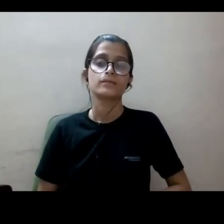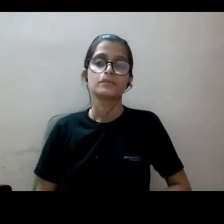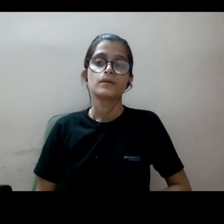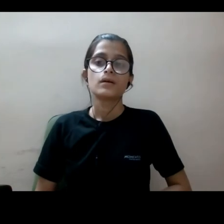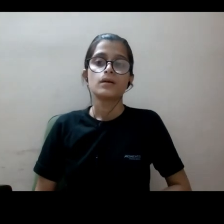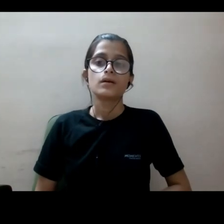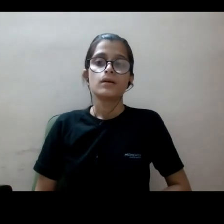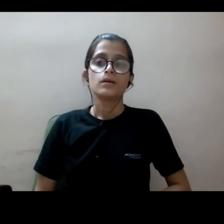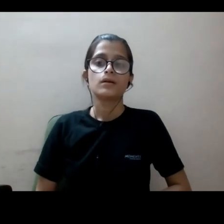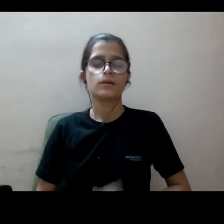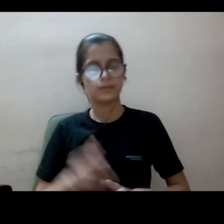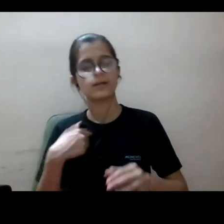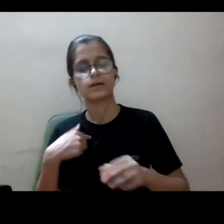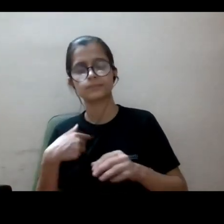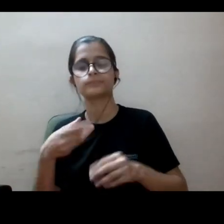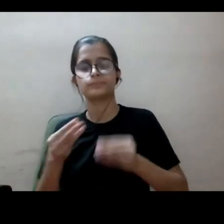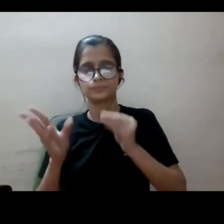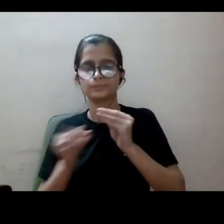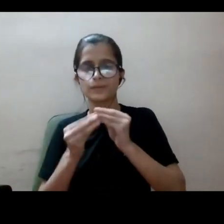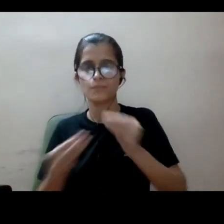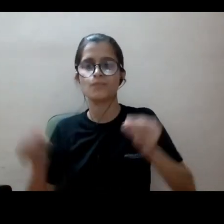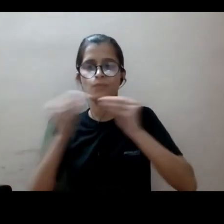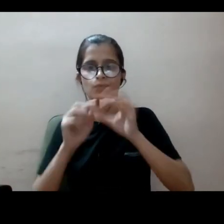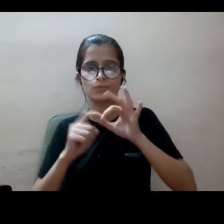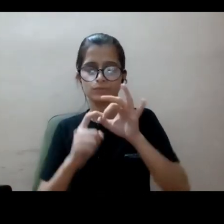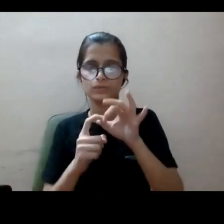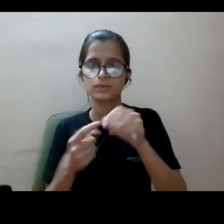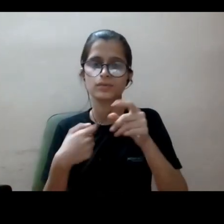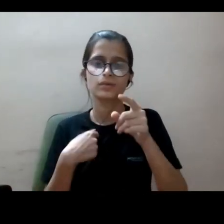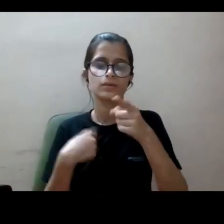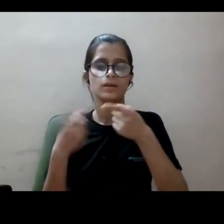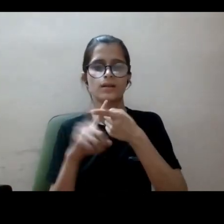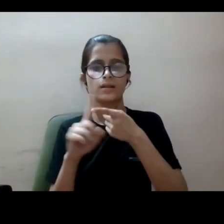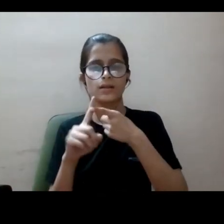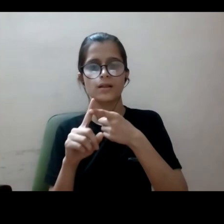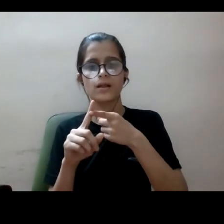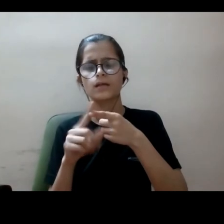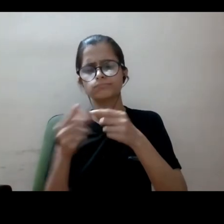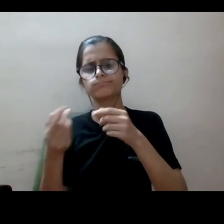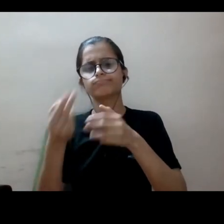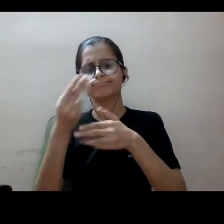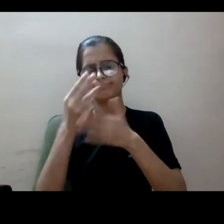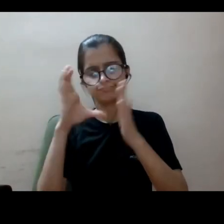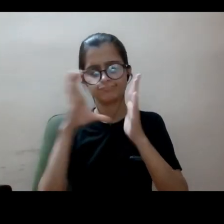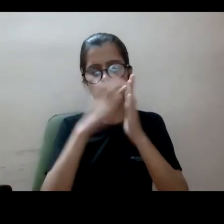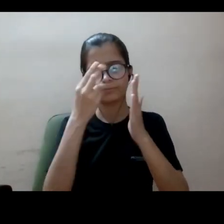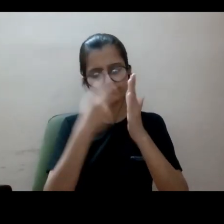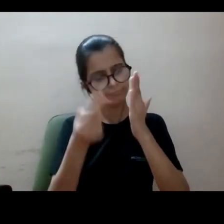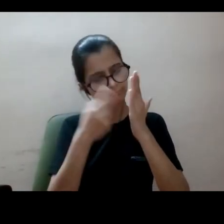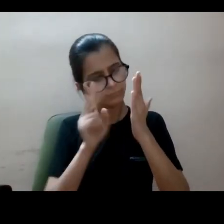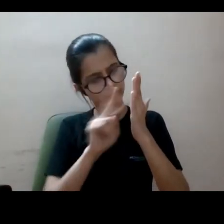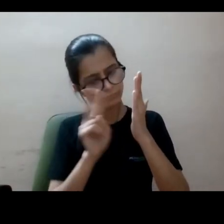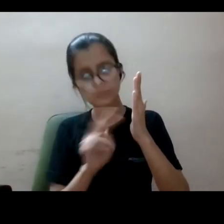I have one more question. Sure. That I happened to read an essay in which the use